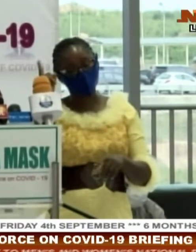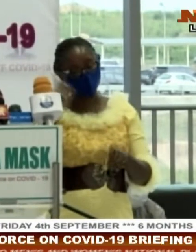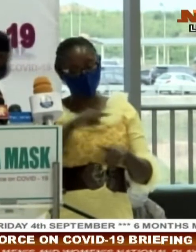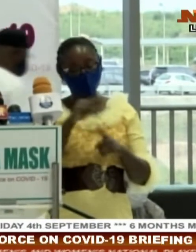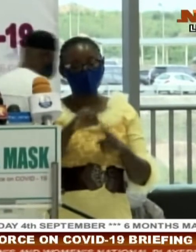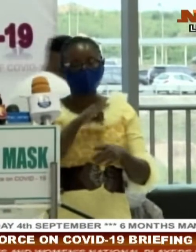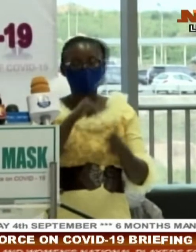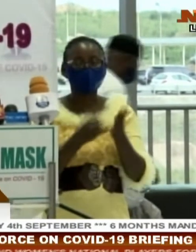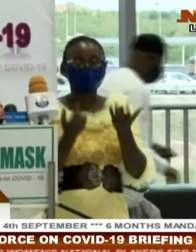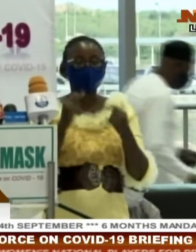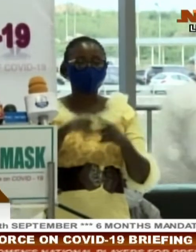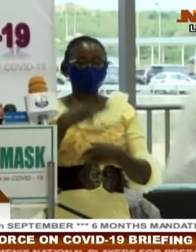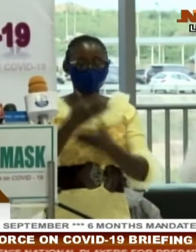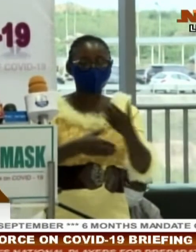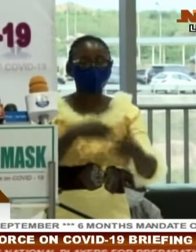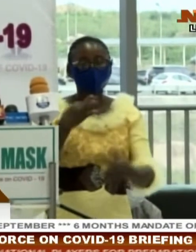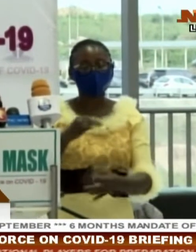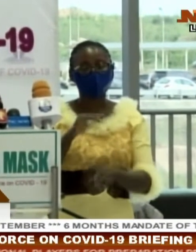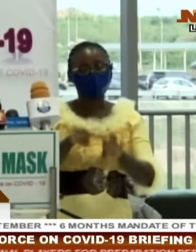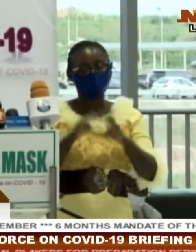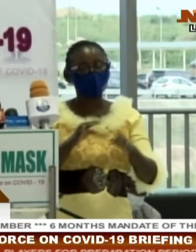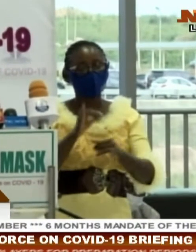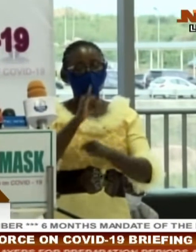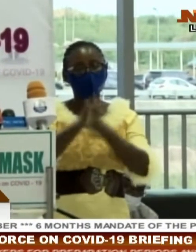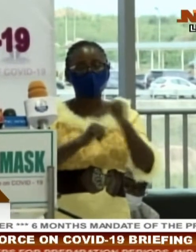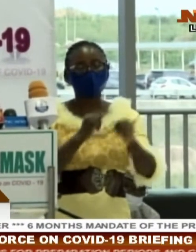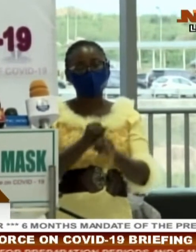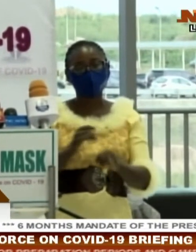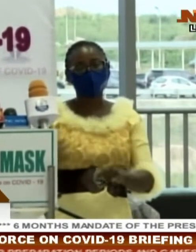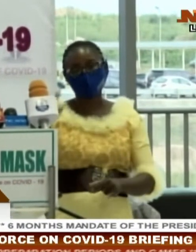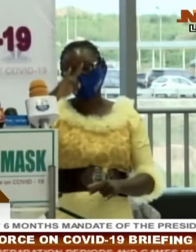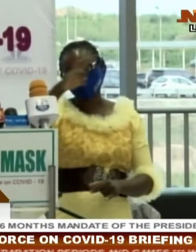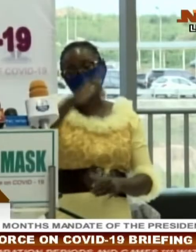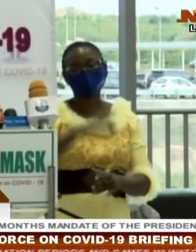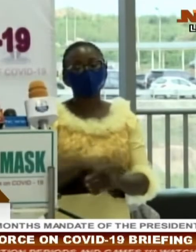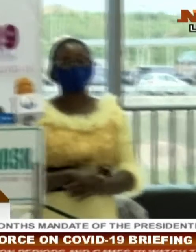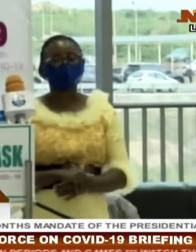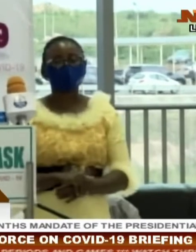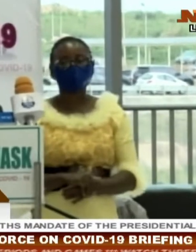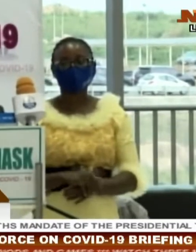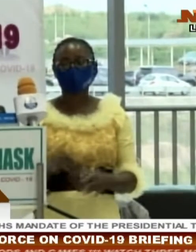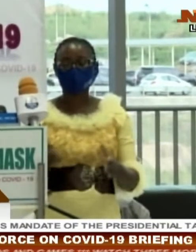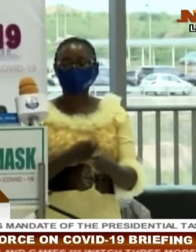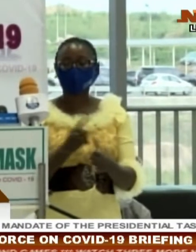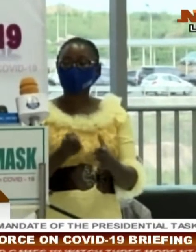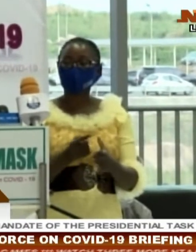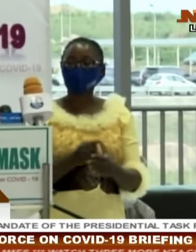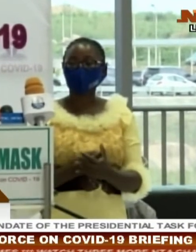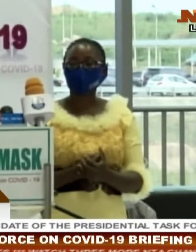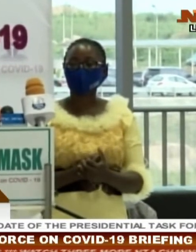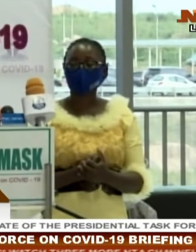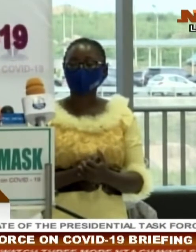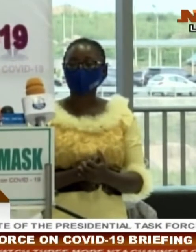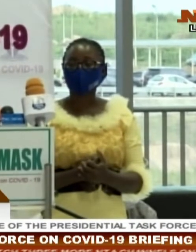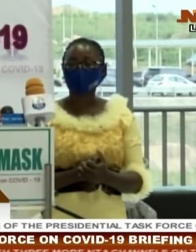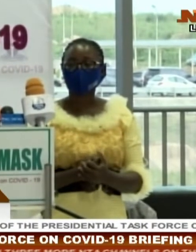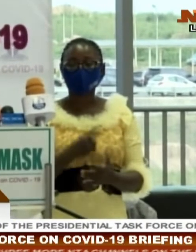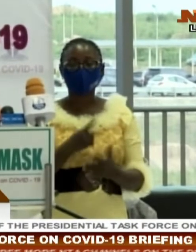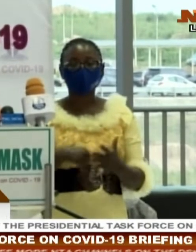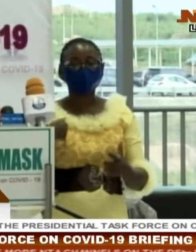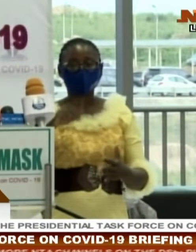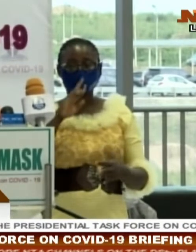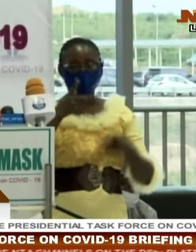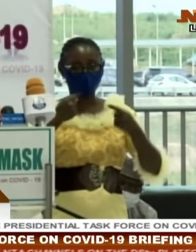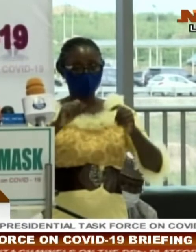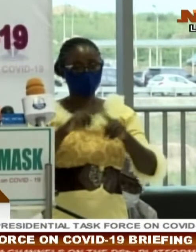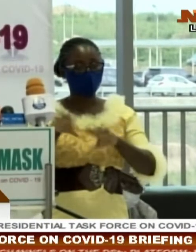the process of opening up the international airspace. Well, first of all, what we are trying to